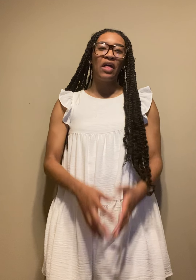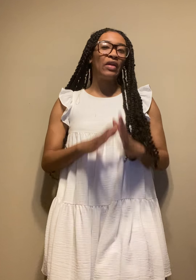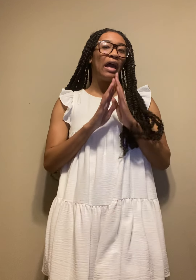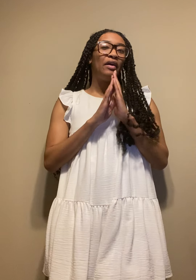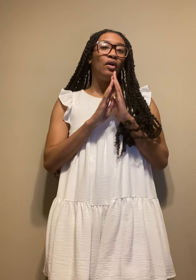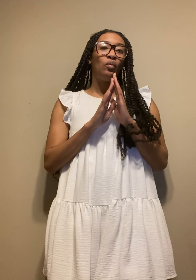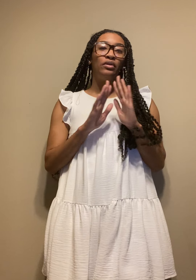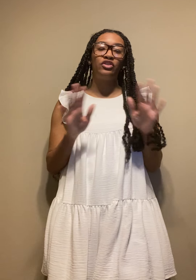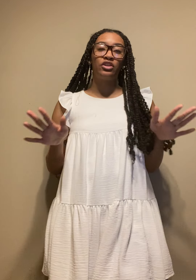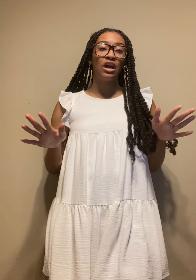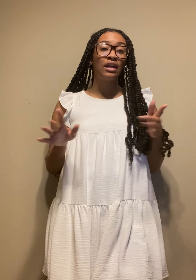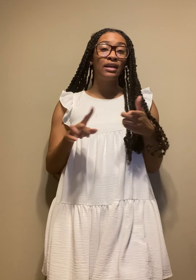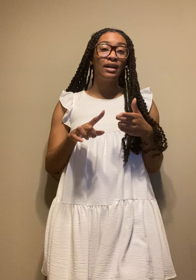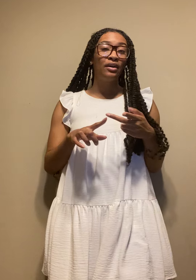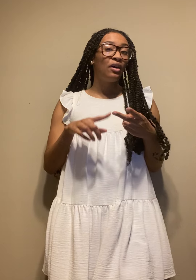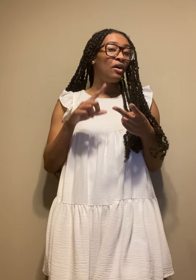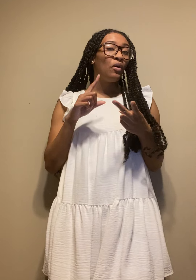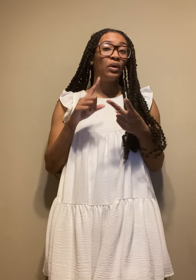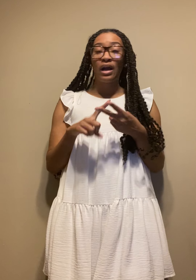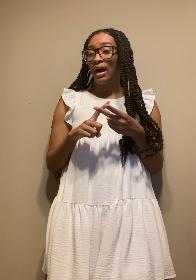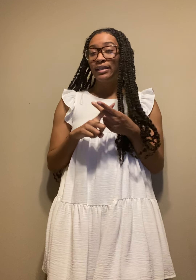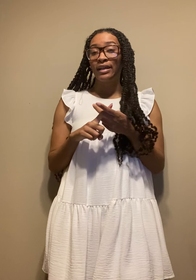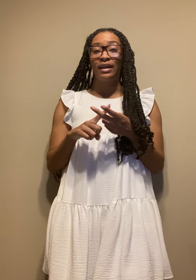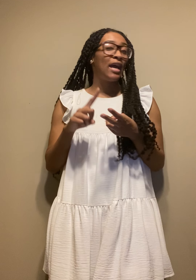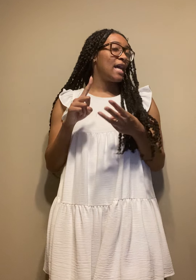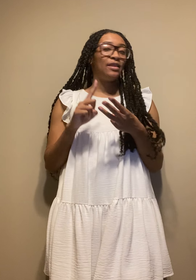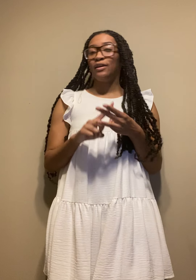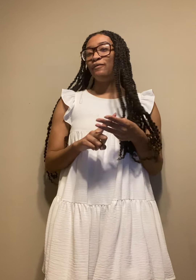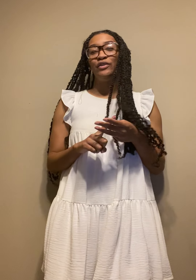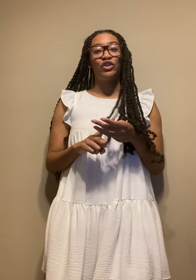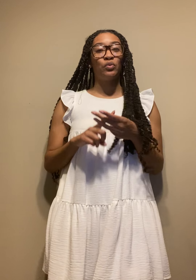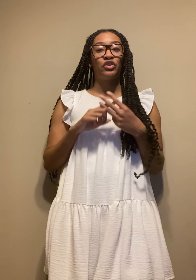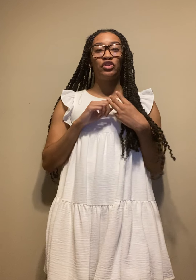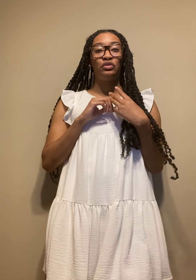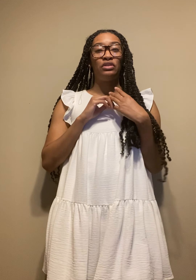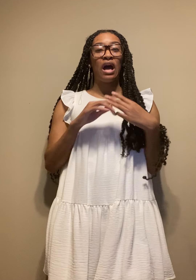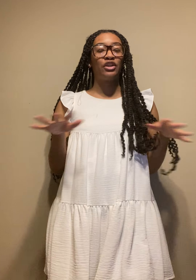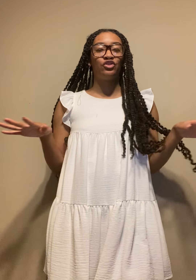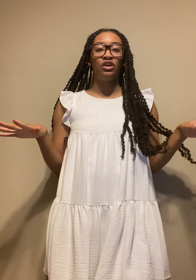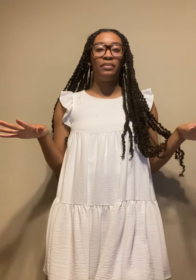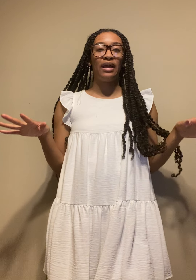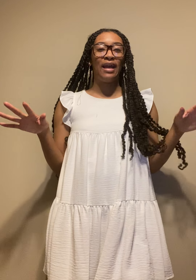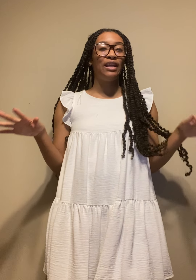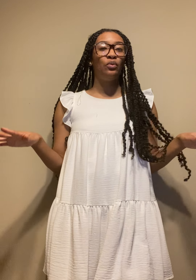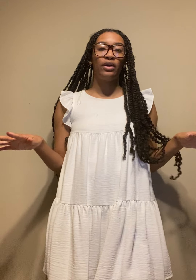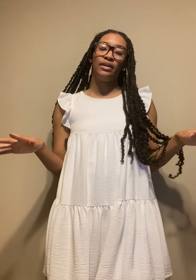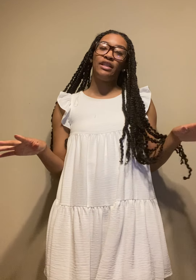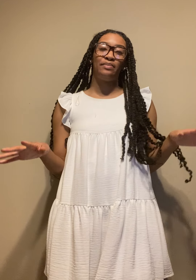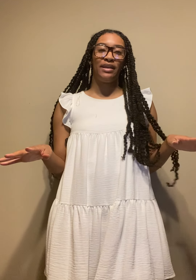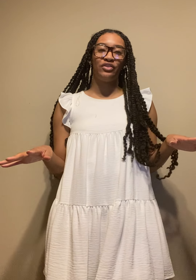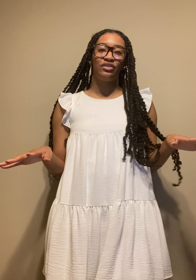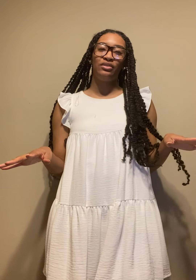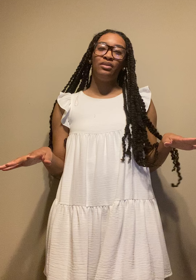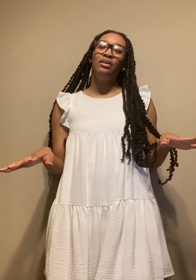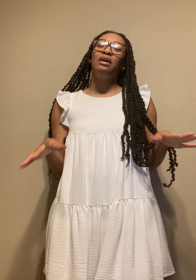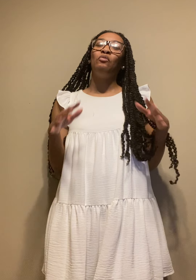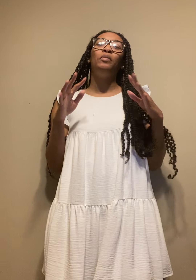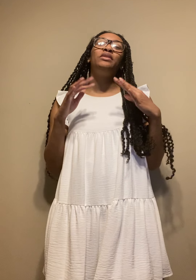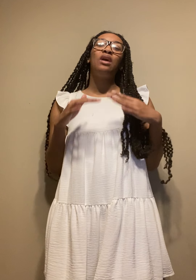that T'Challa, Wakanda, and the Avengers will not show up anywhere in this speech. We'll be talking